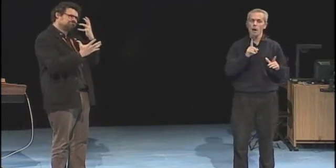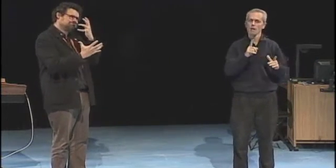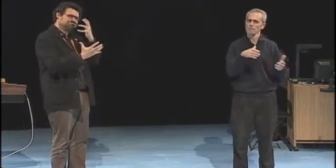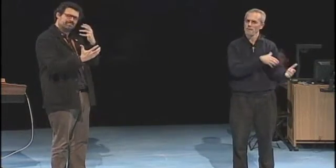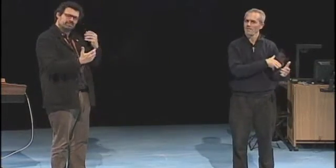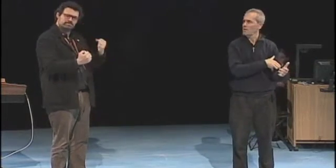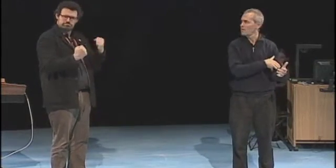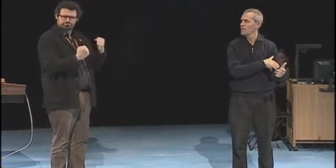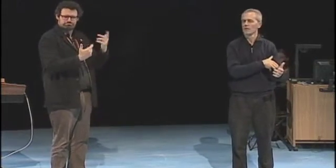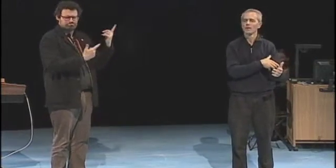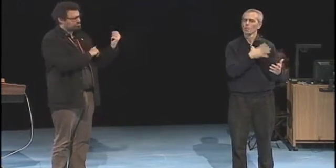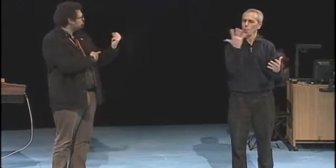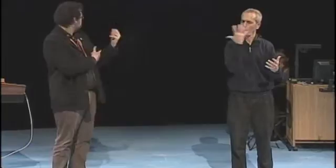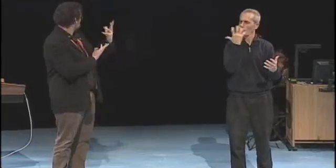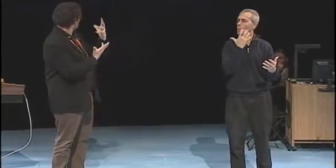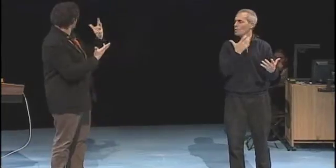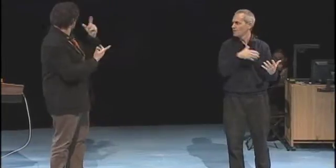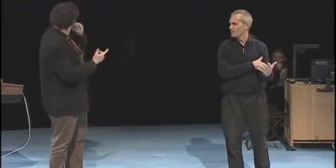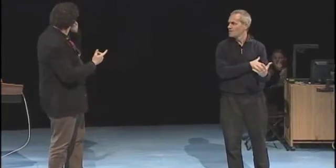approximately 9 feet, but very powerful.